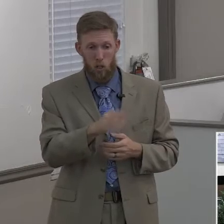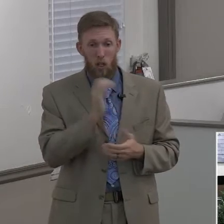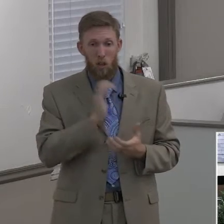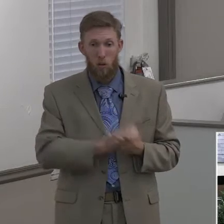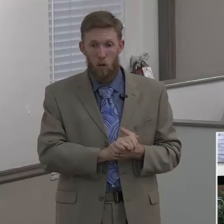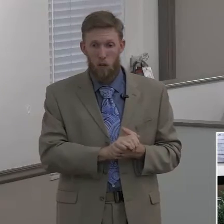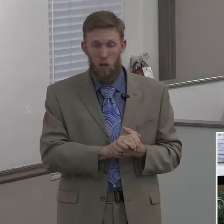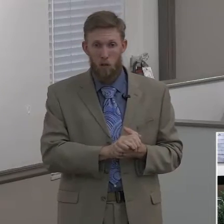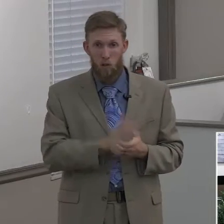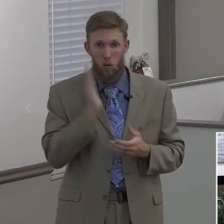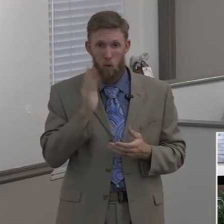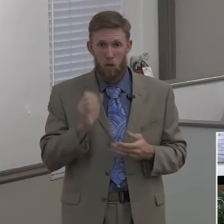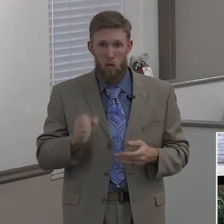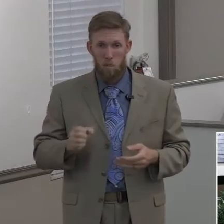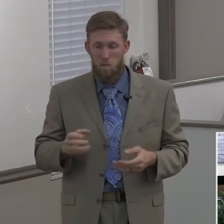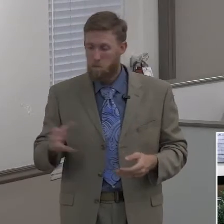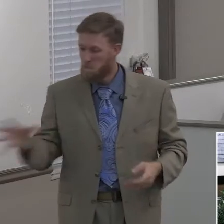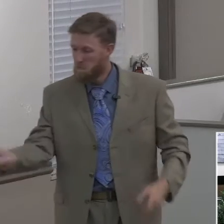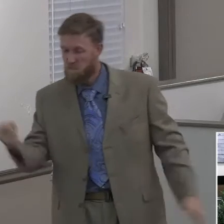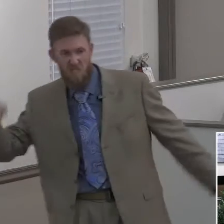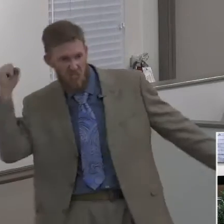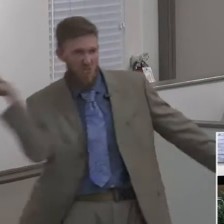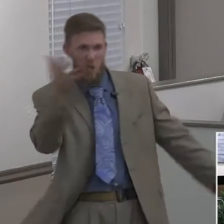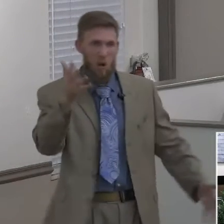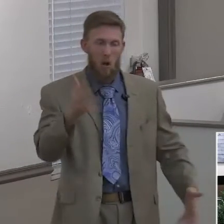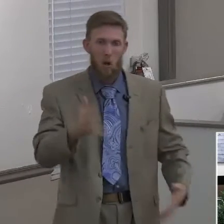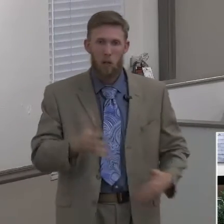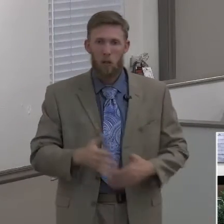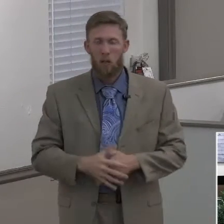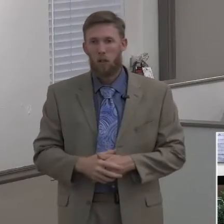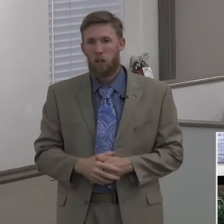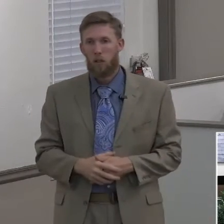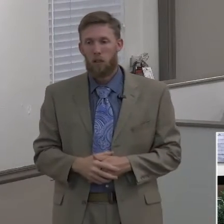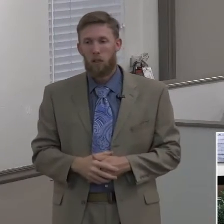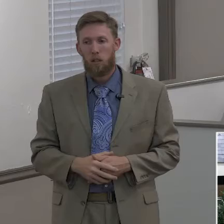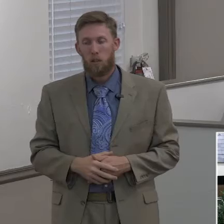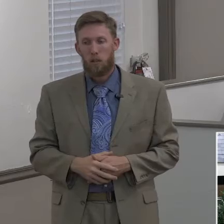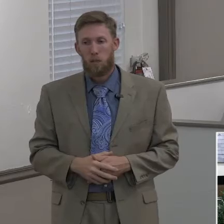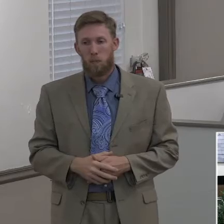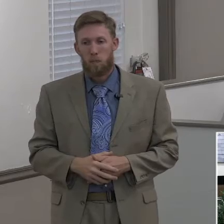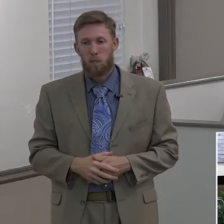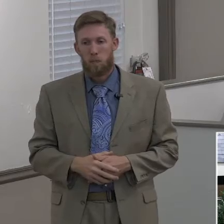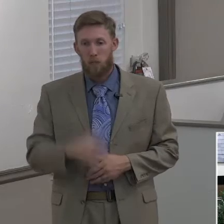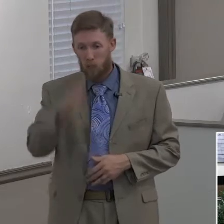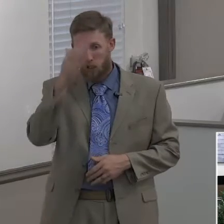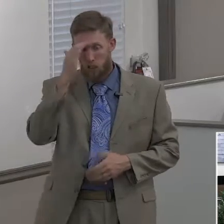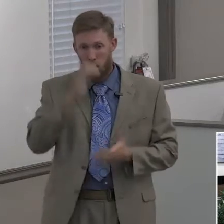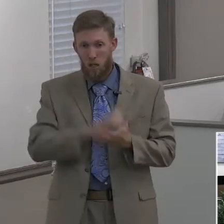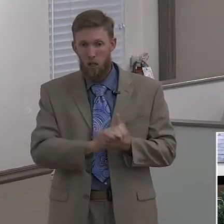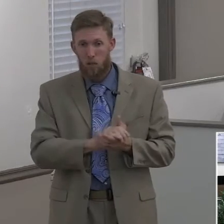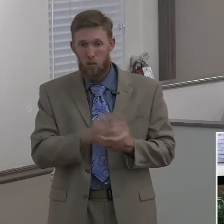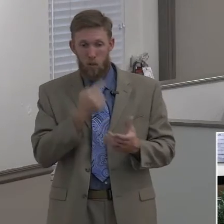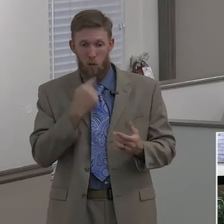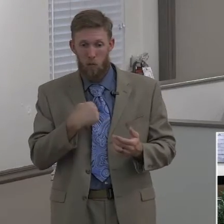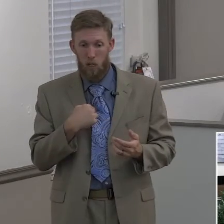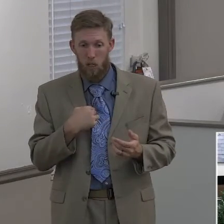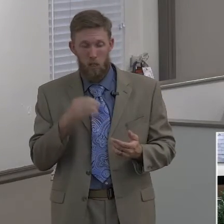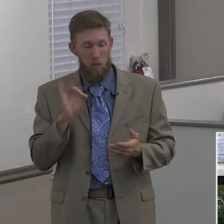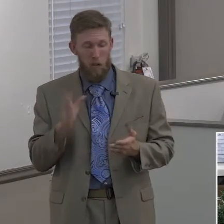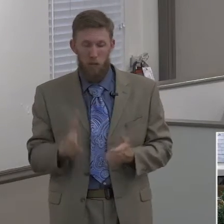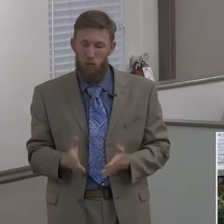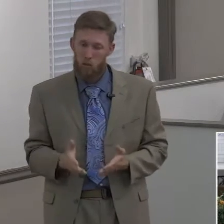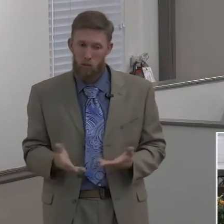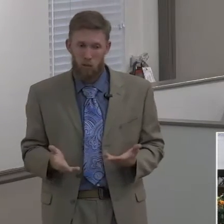horrible. You know, she'd get so mad, she'd just throw things at him. And he told me, he says, you know, Pastor,